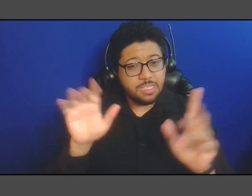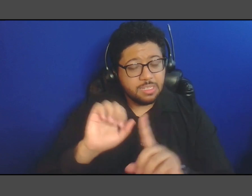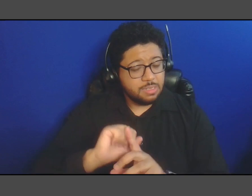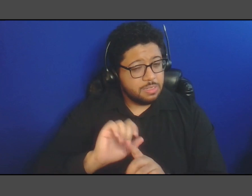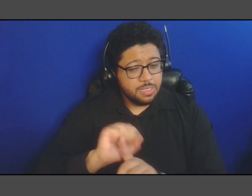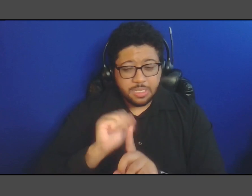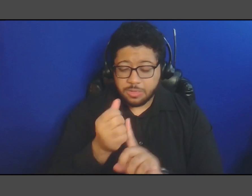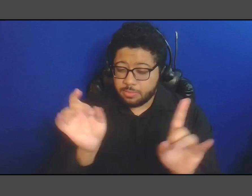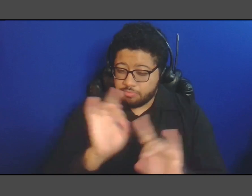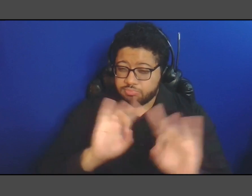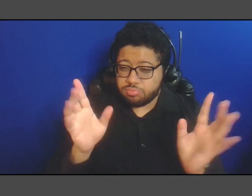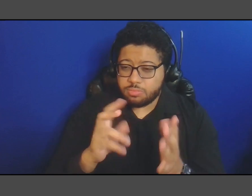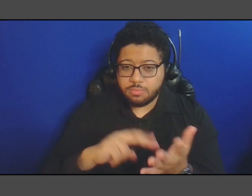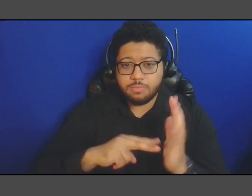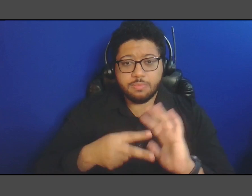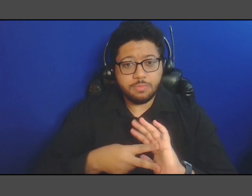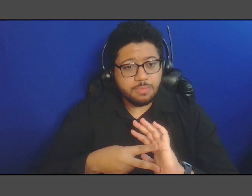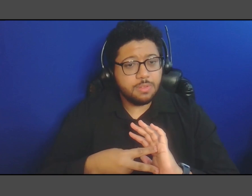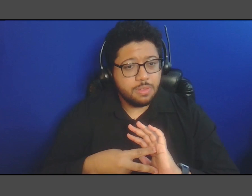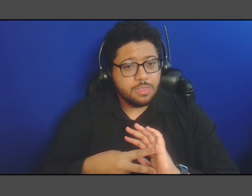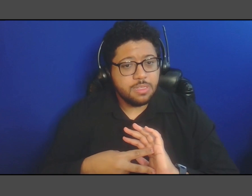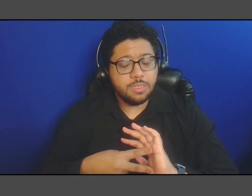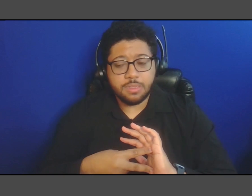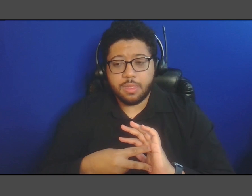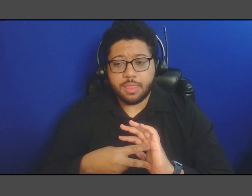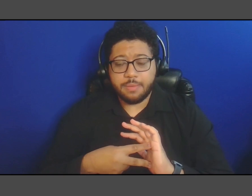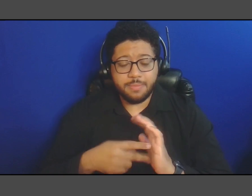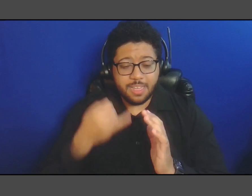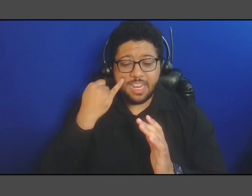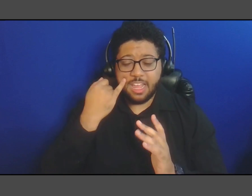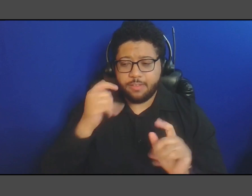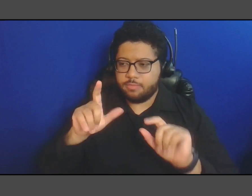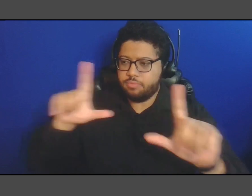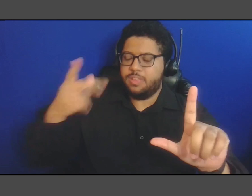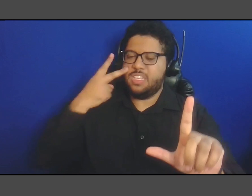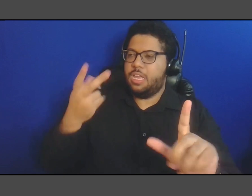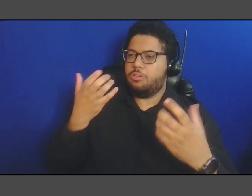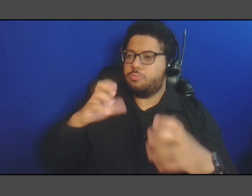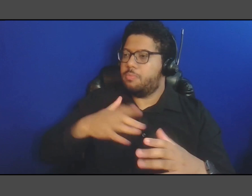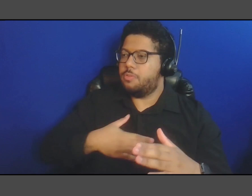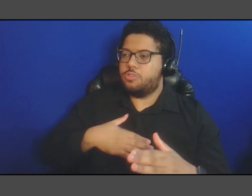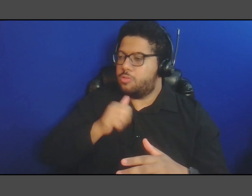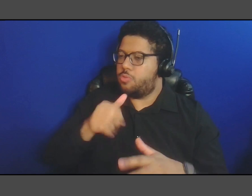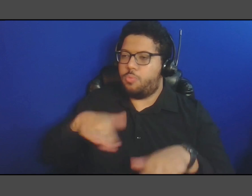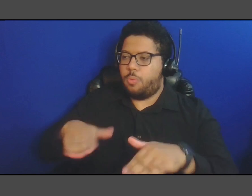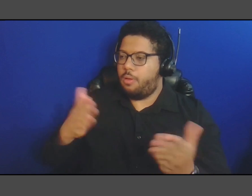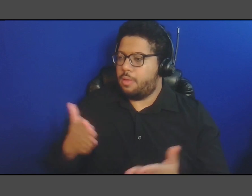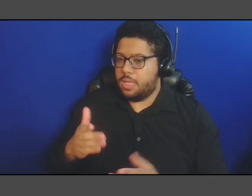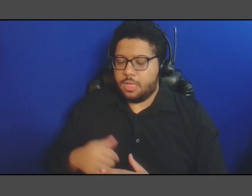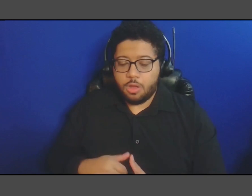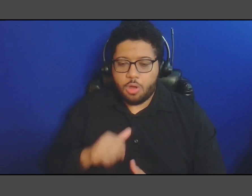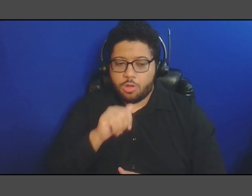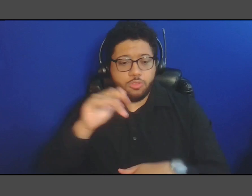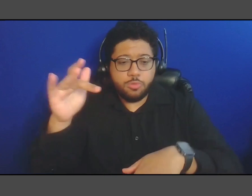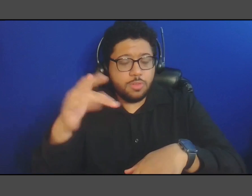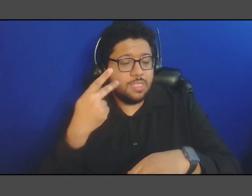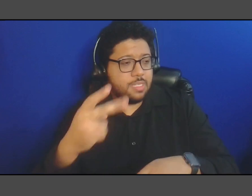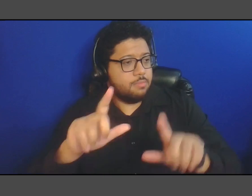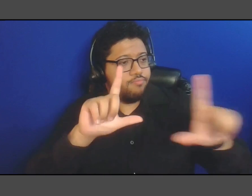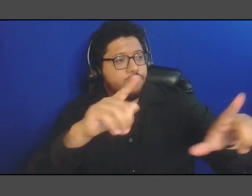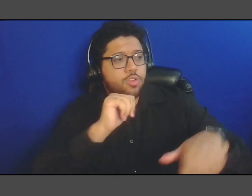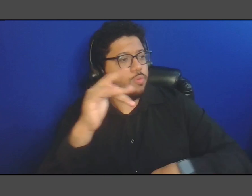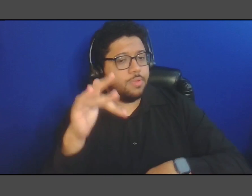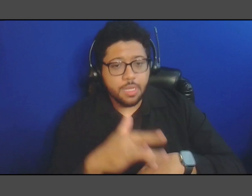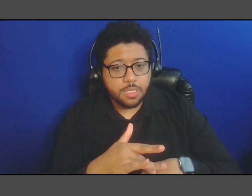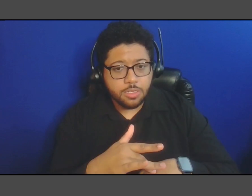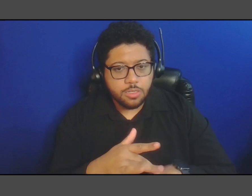don't want you to walk in a certain place, or that we don't want you to touch something, because you know, these